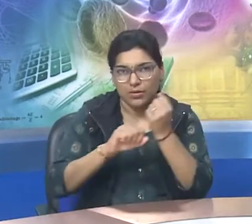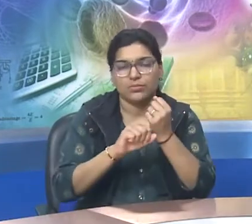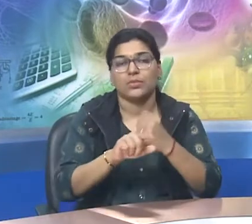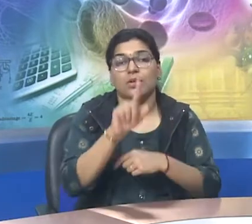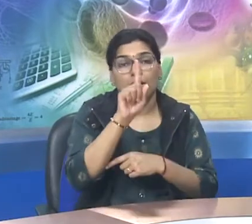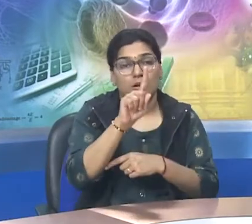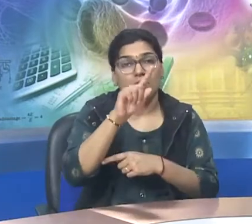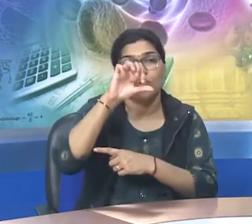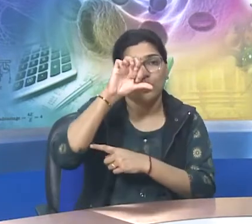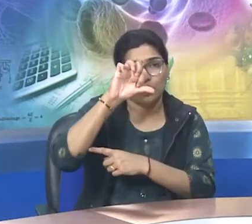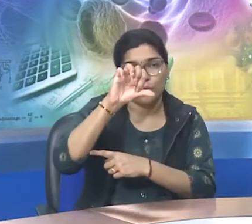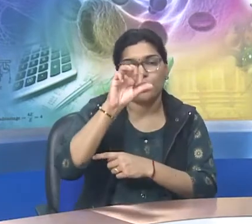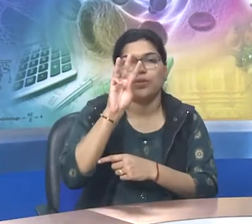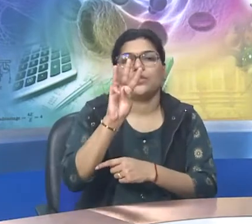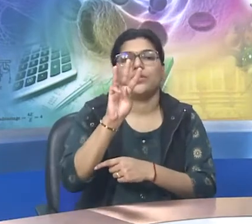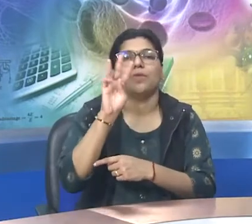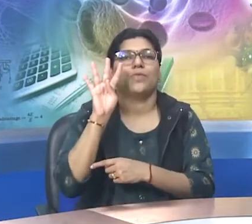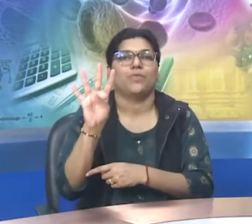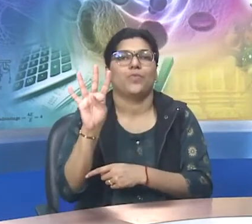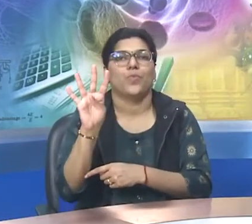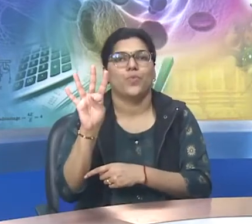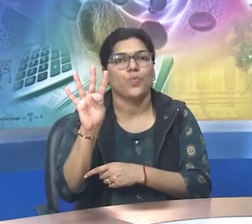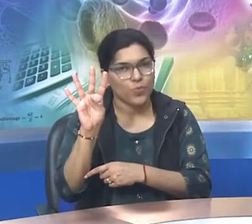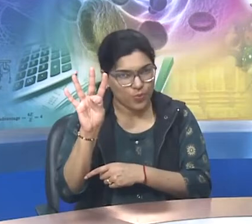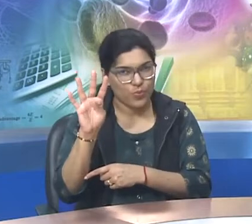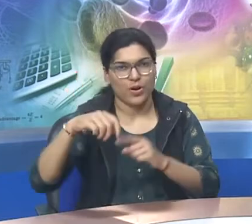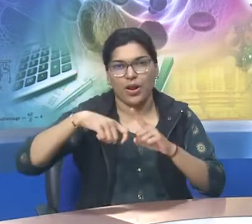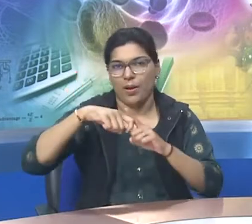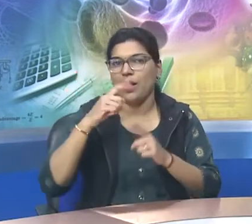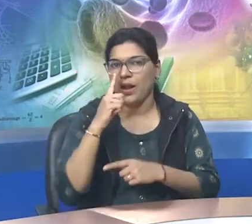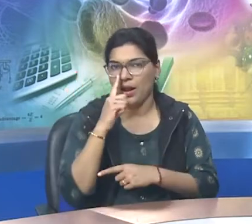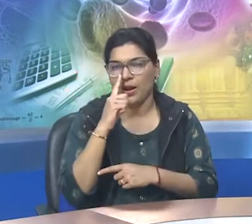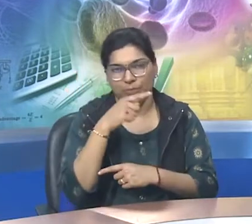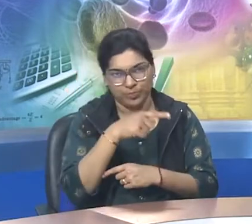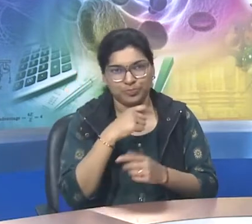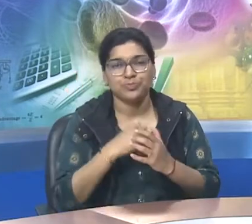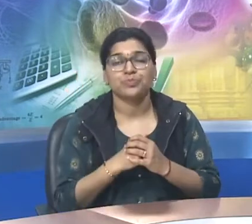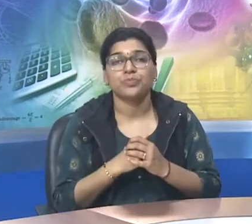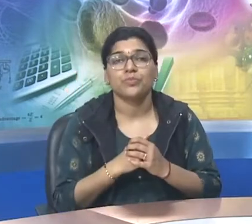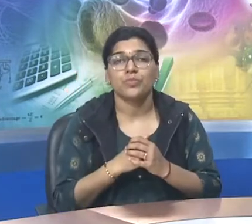on 31st March in the year 1934.